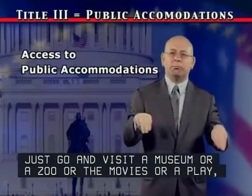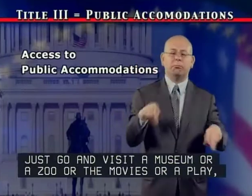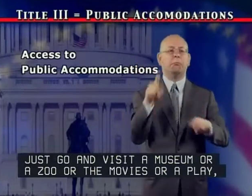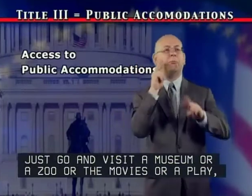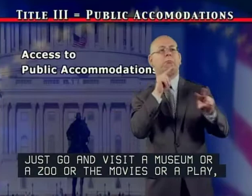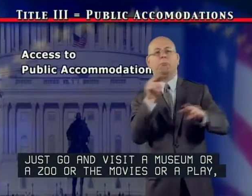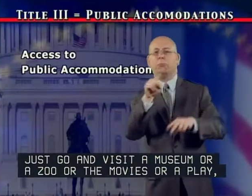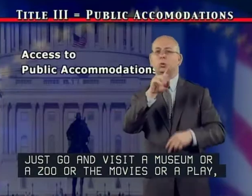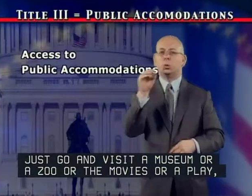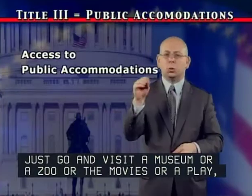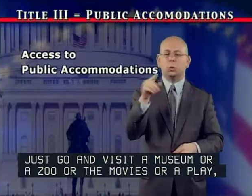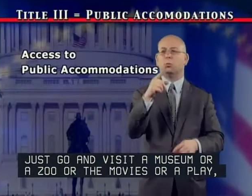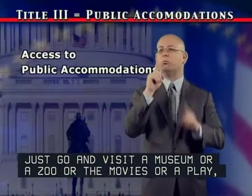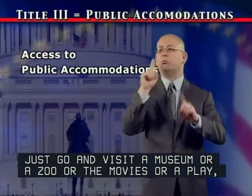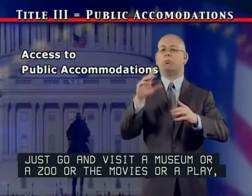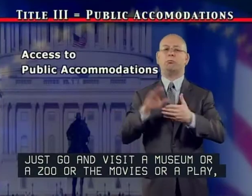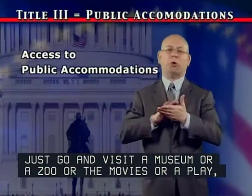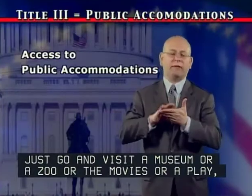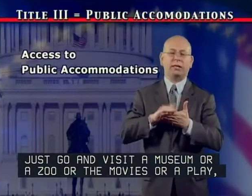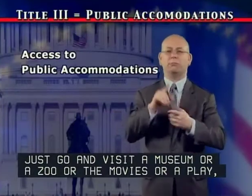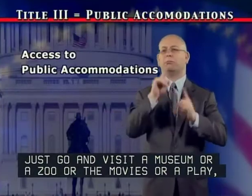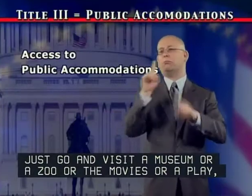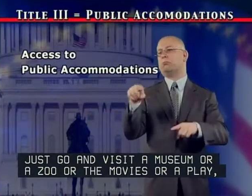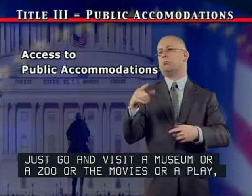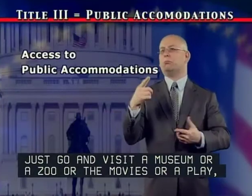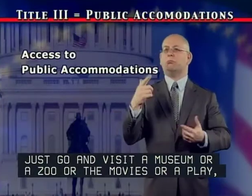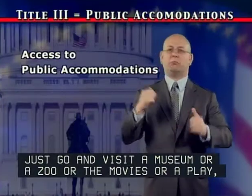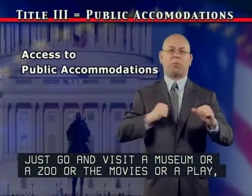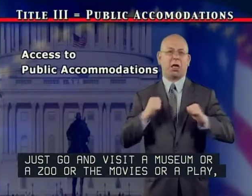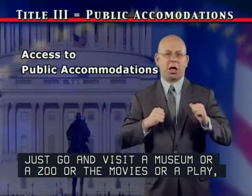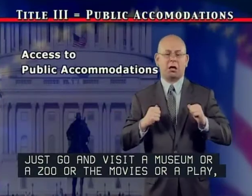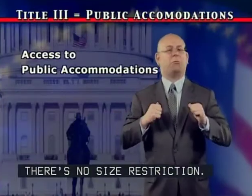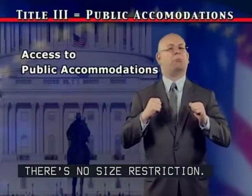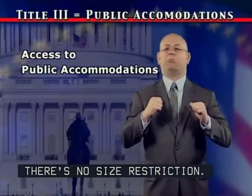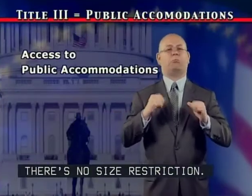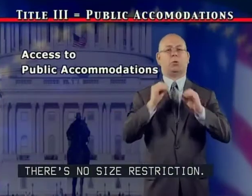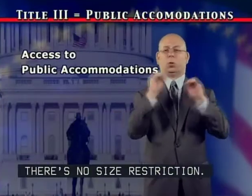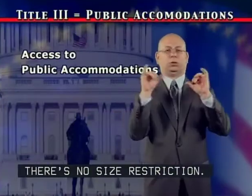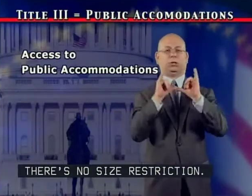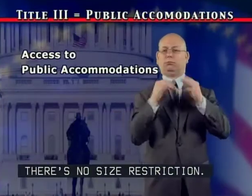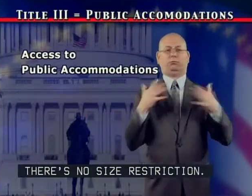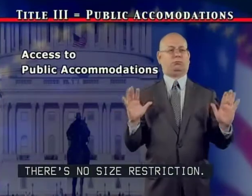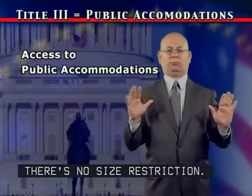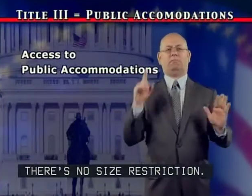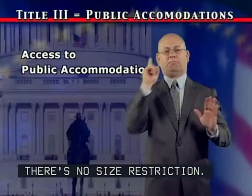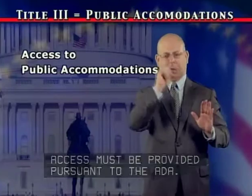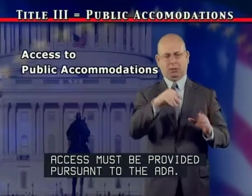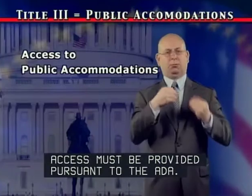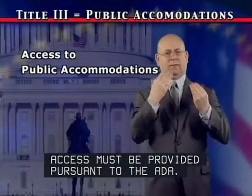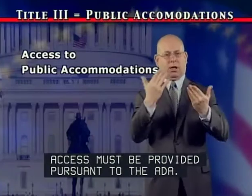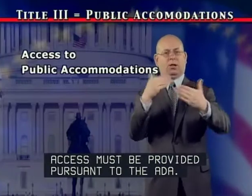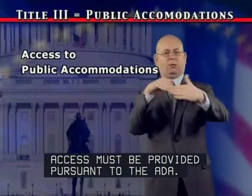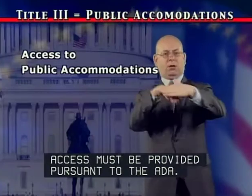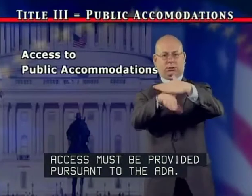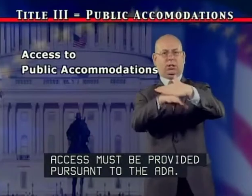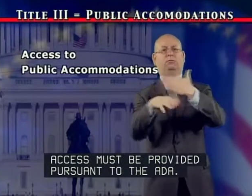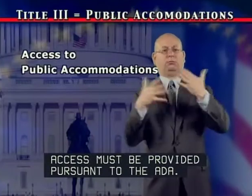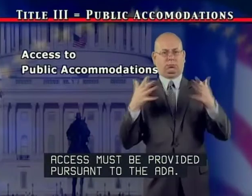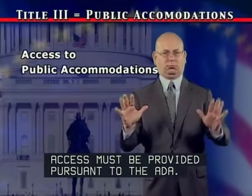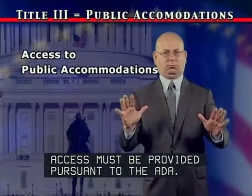visit a museum or a zoo or the movies or a play, there's no size restriction. Access must be provided pursuant